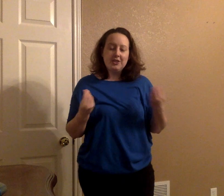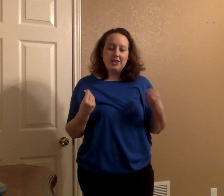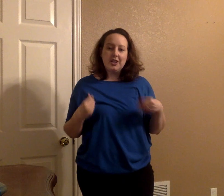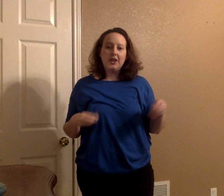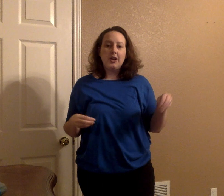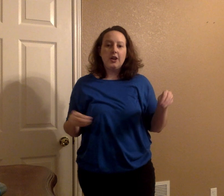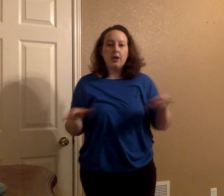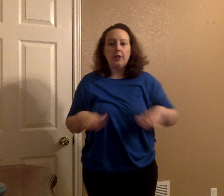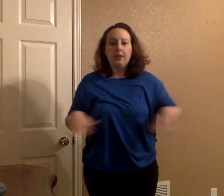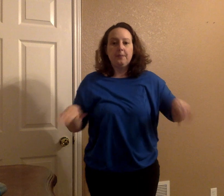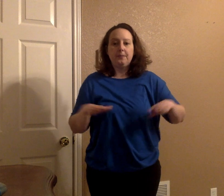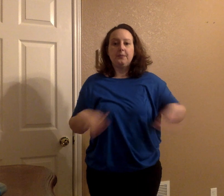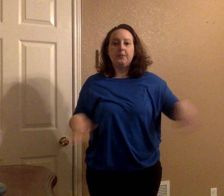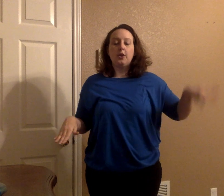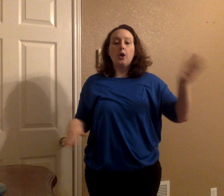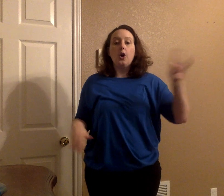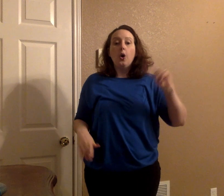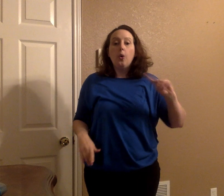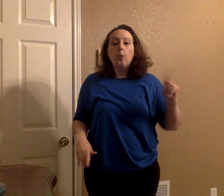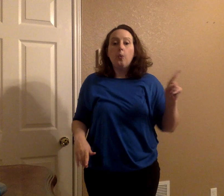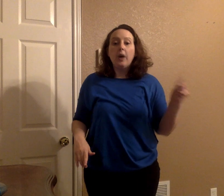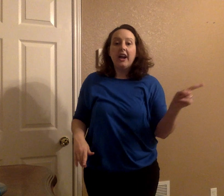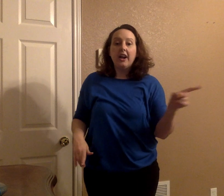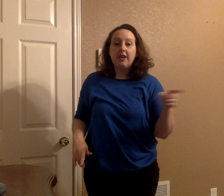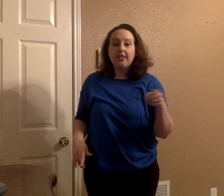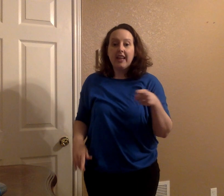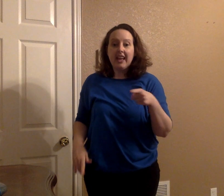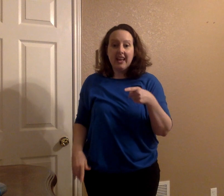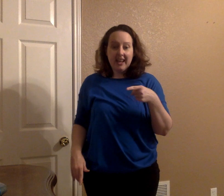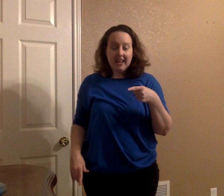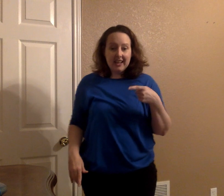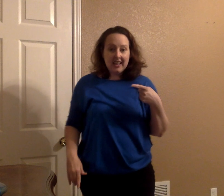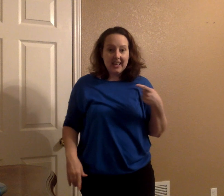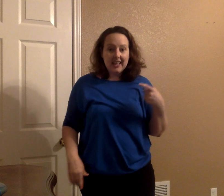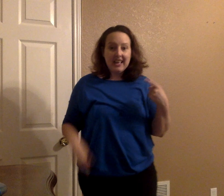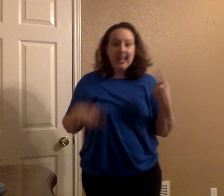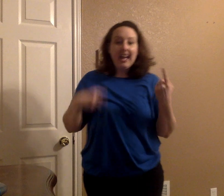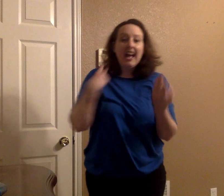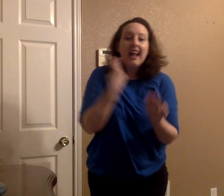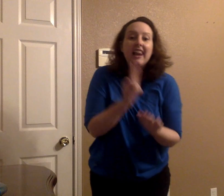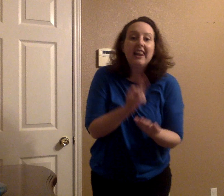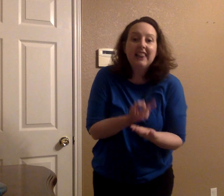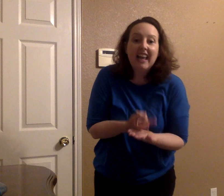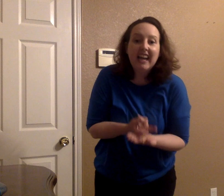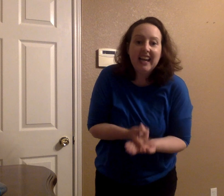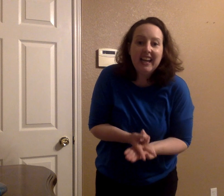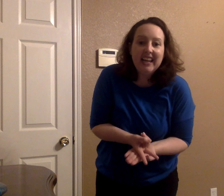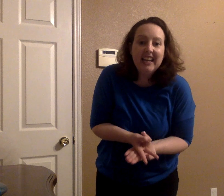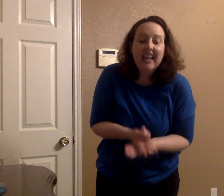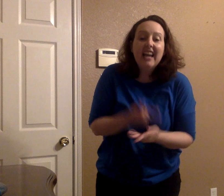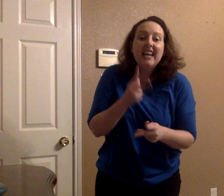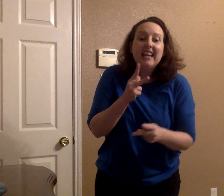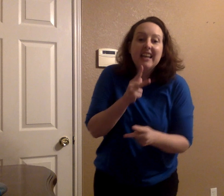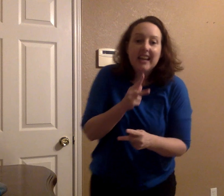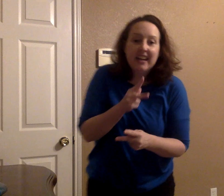where they lay, and